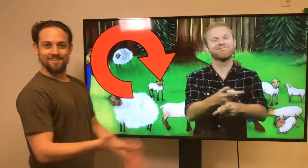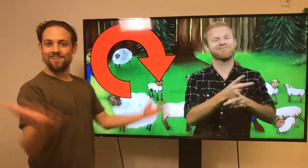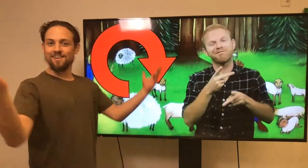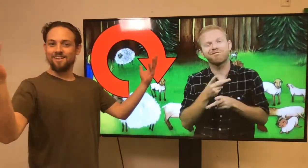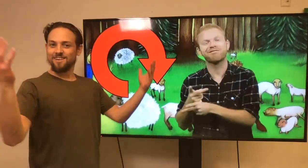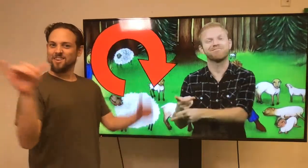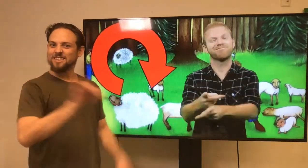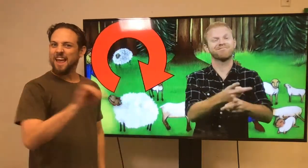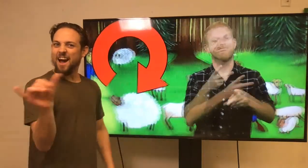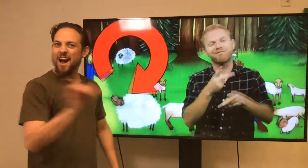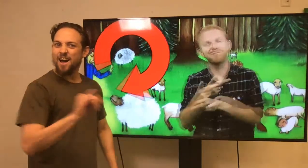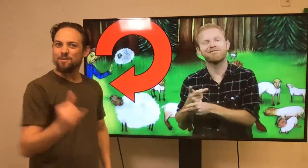Just like the others.